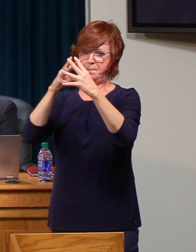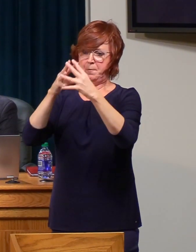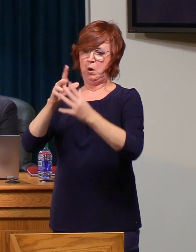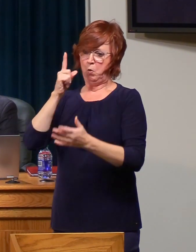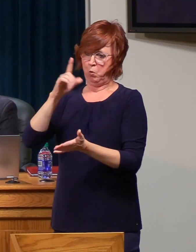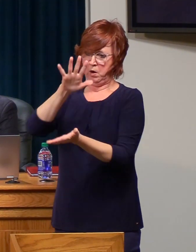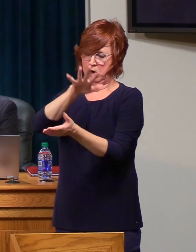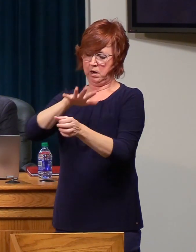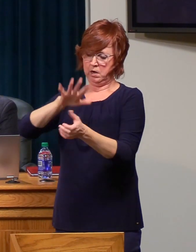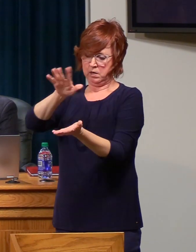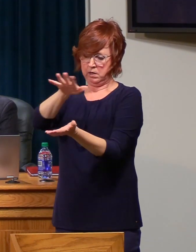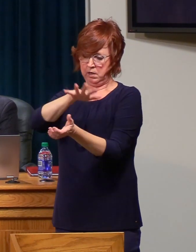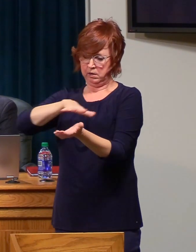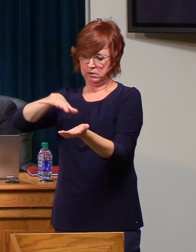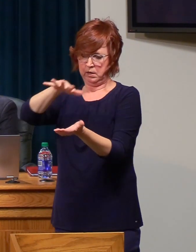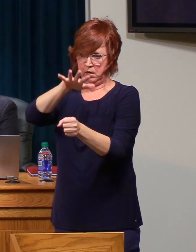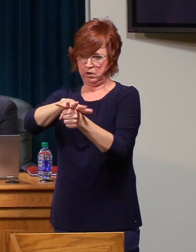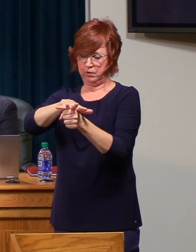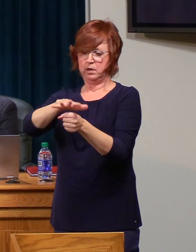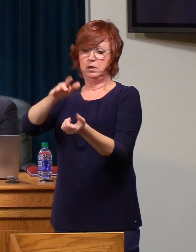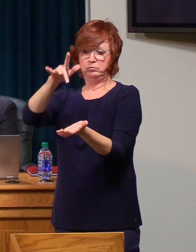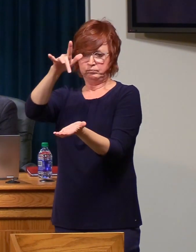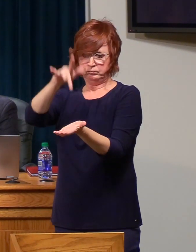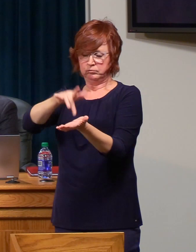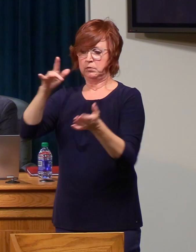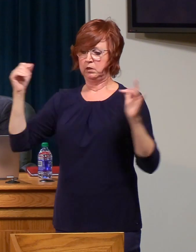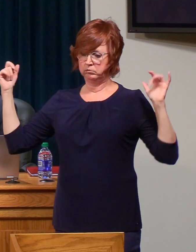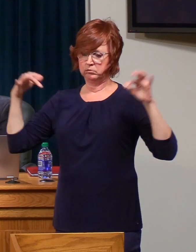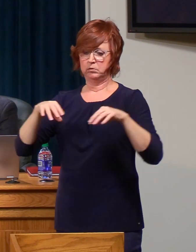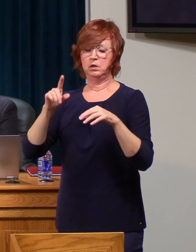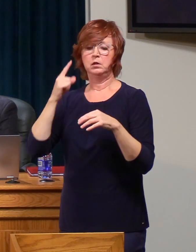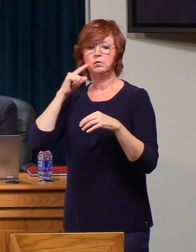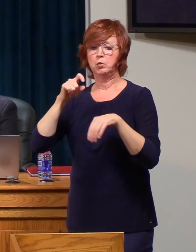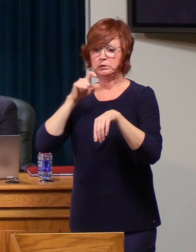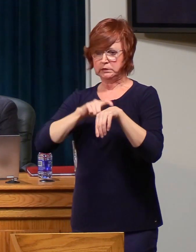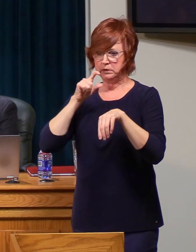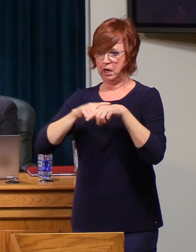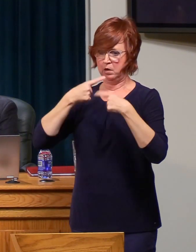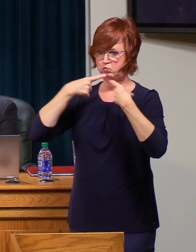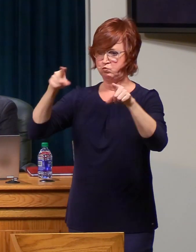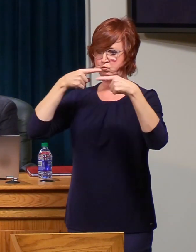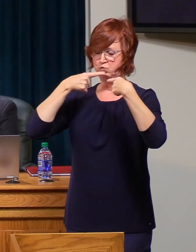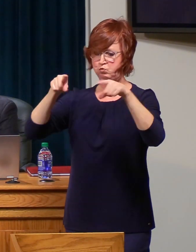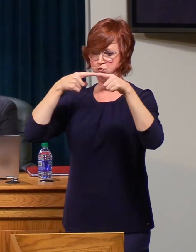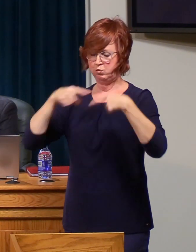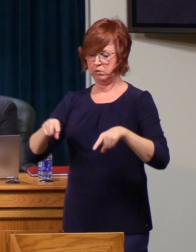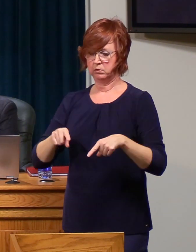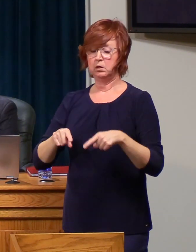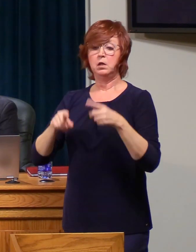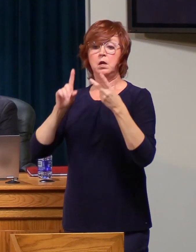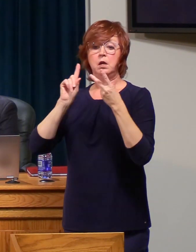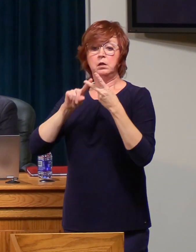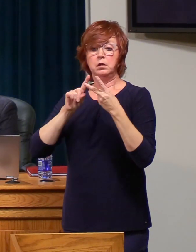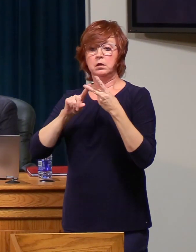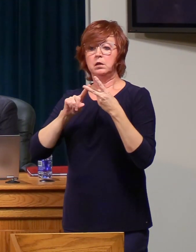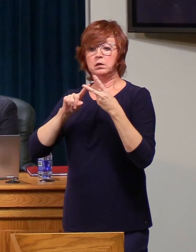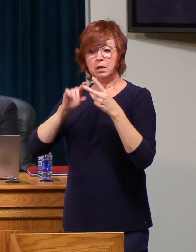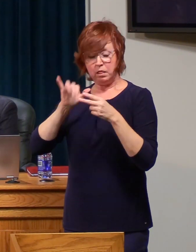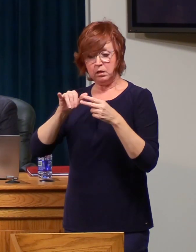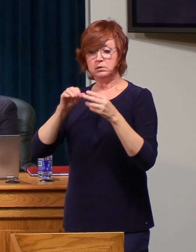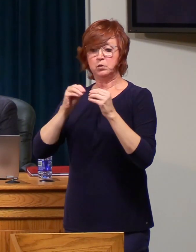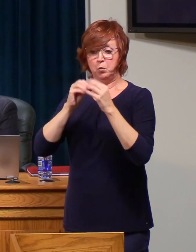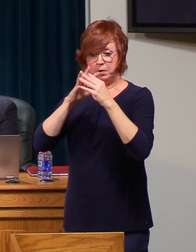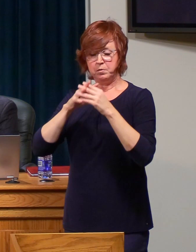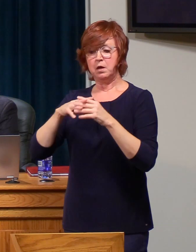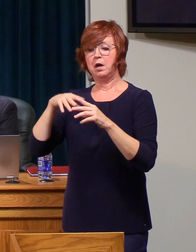receive timely updates on provincial support initiatives. This will be complemented by the establishment of a